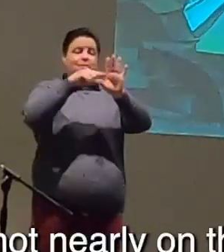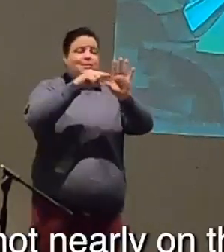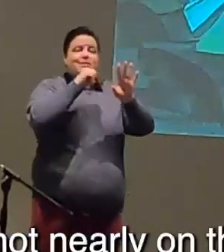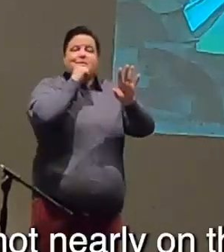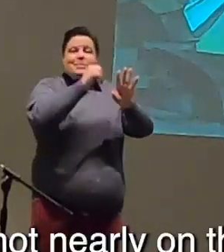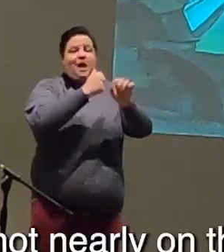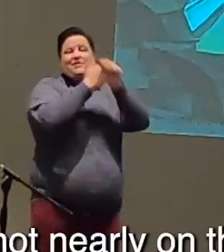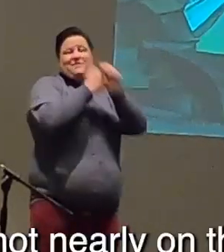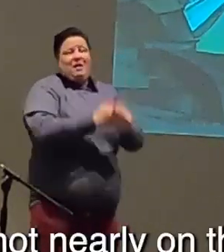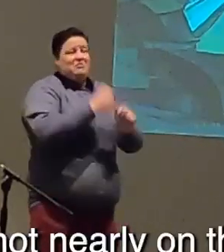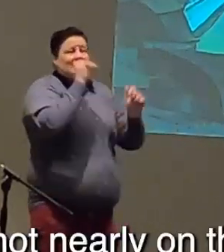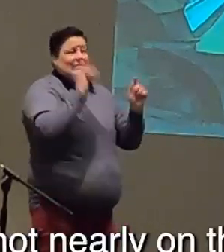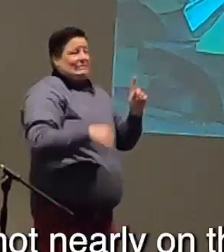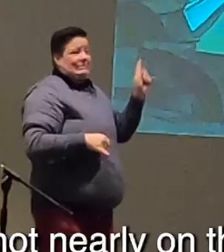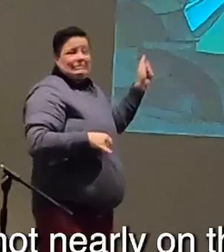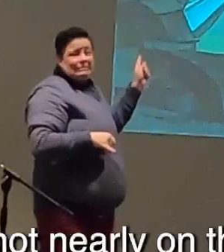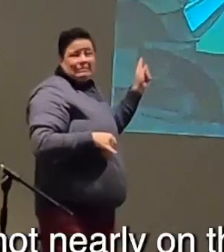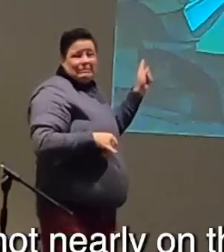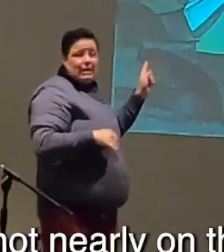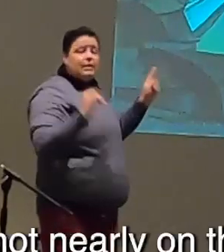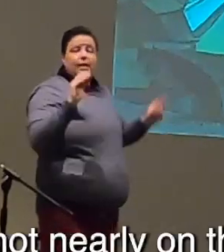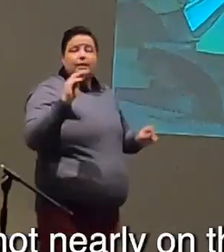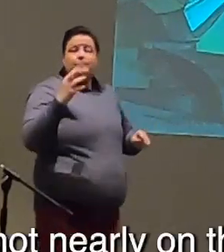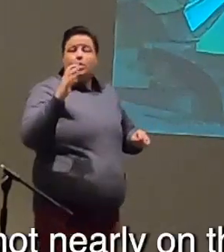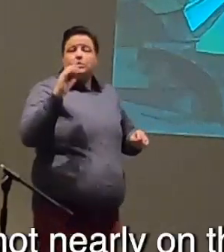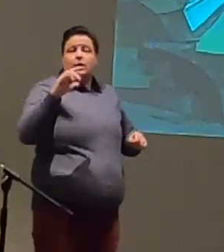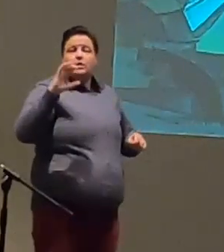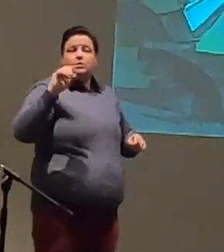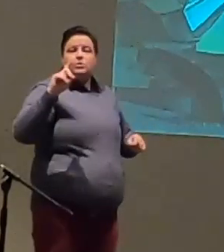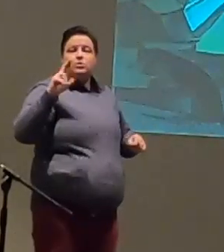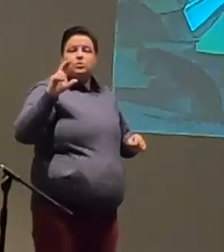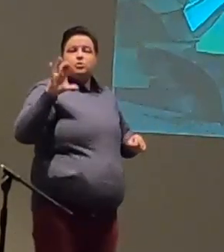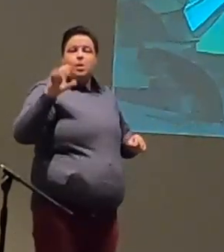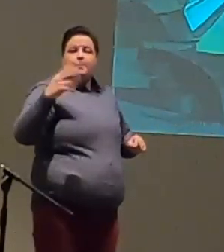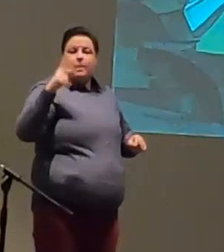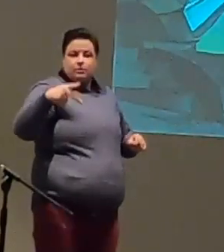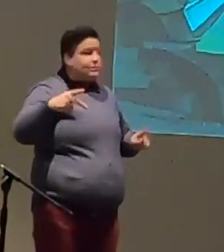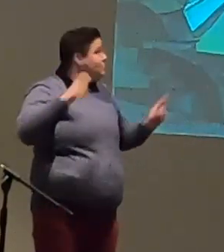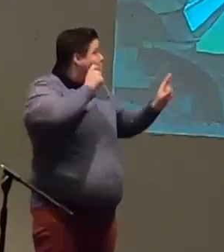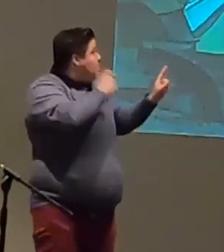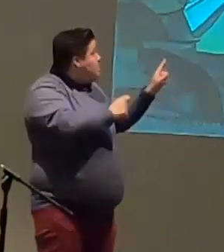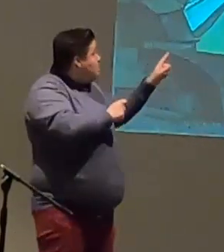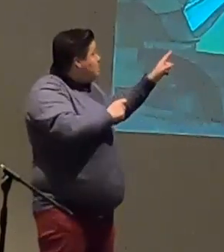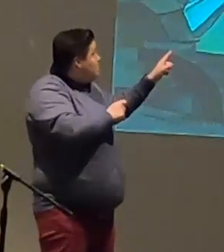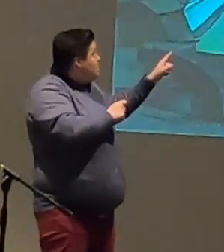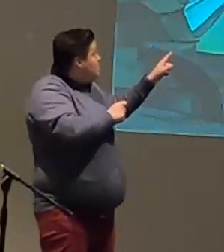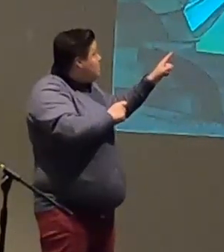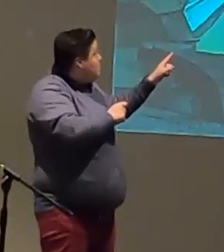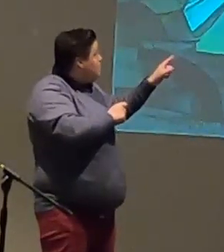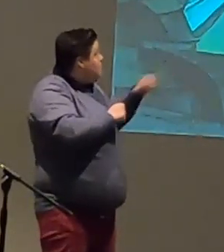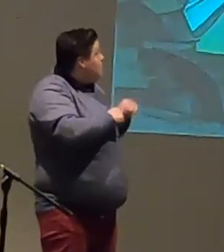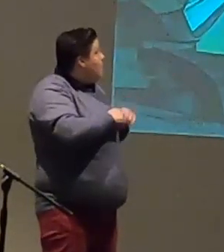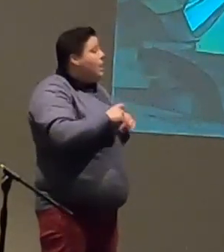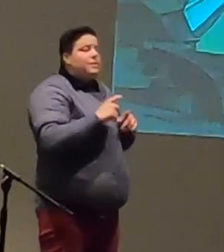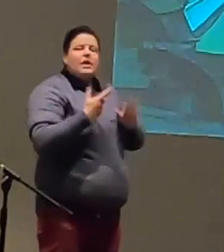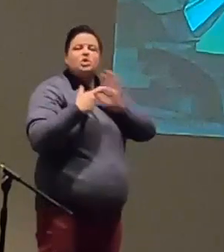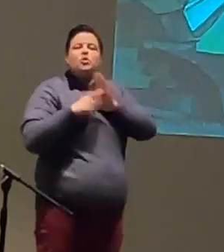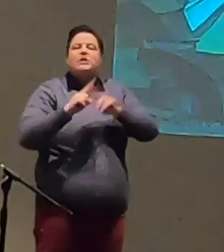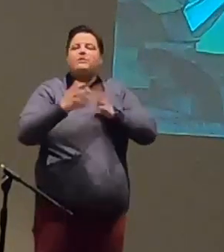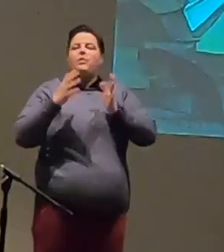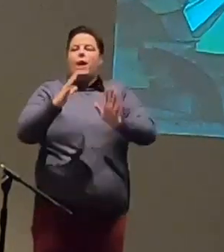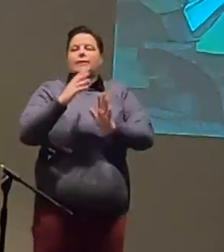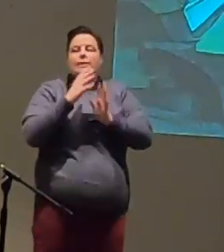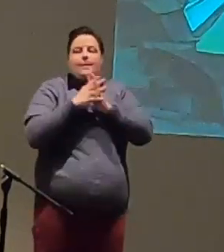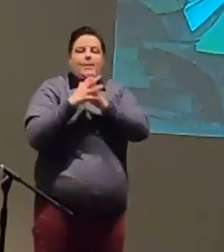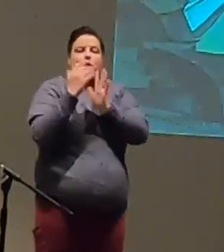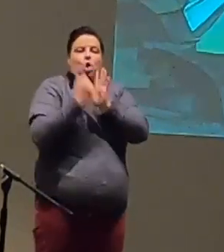on this modern caliber as Marcel Duchamp, but regardless, show the different ways that American